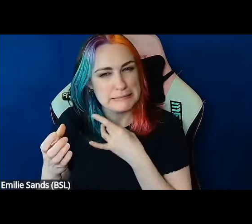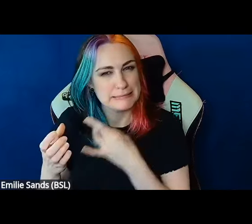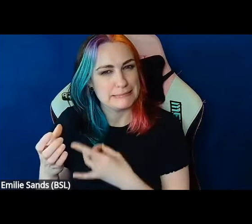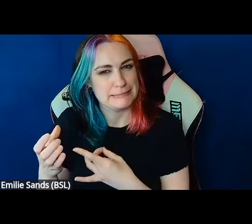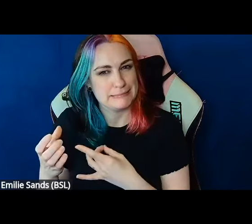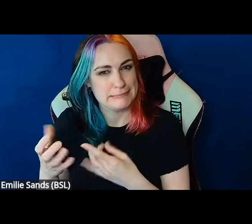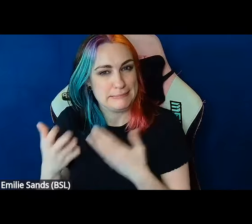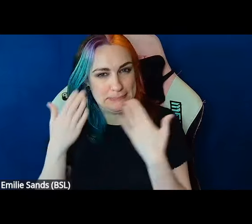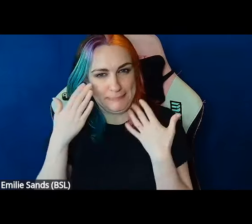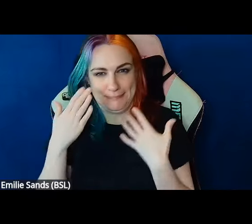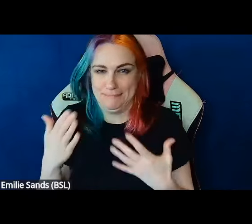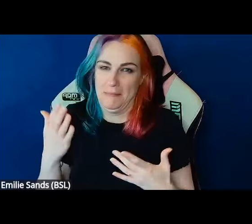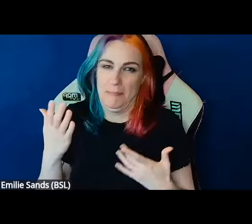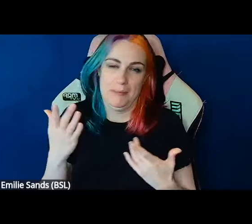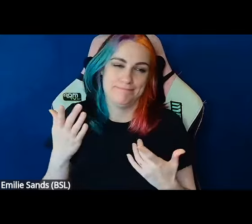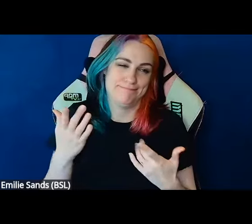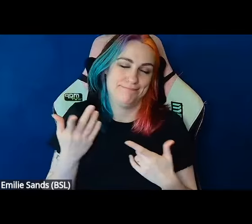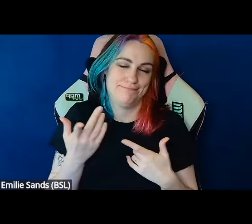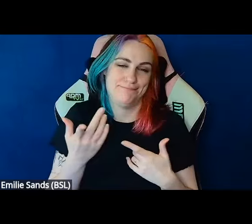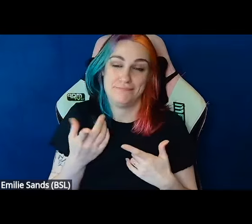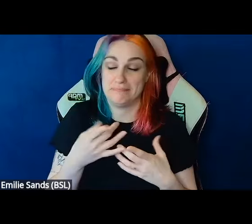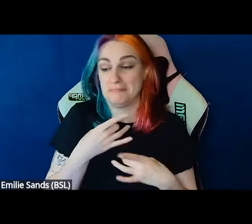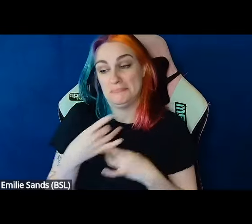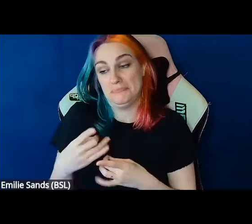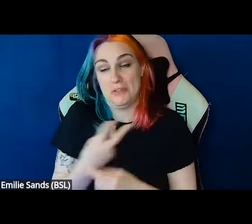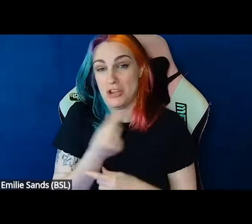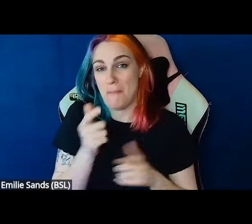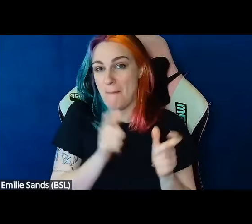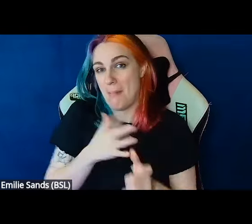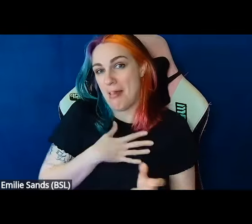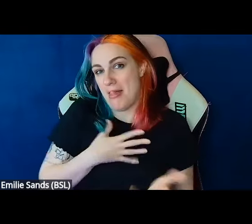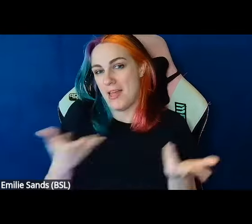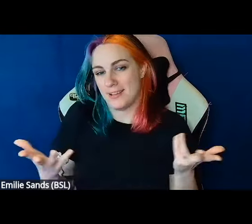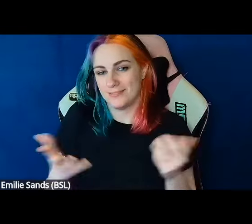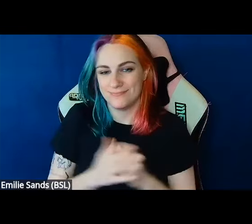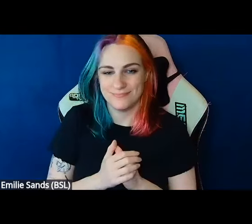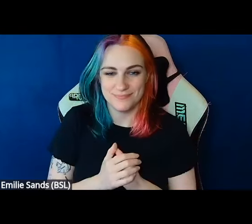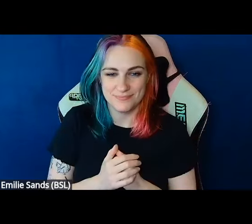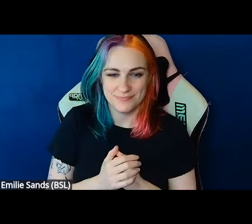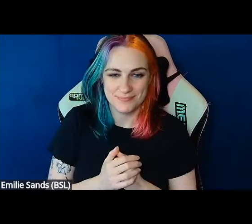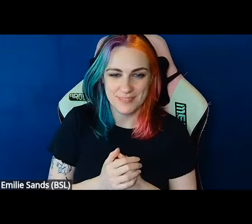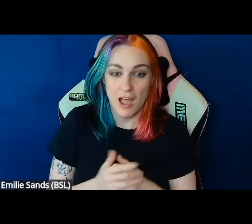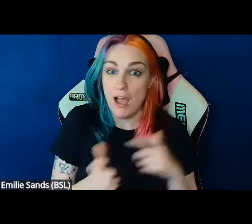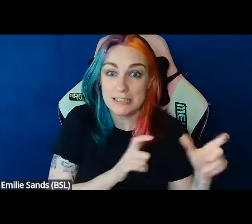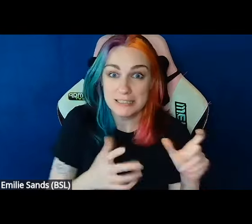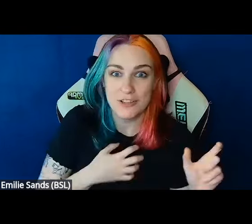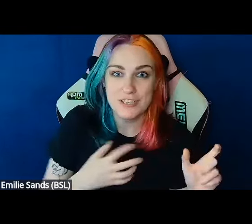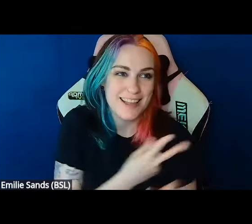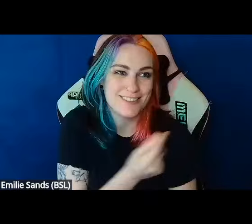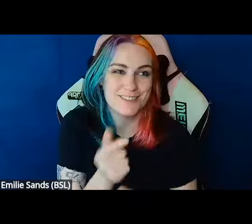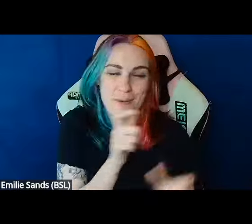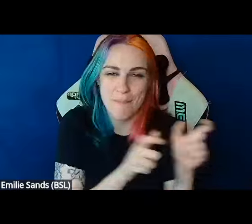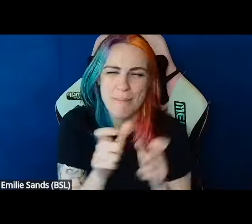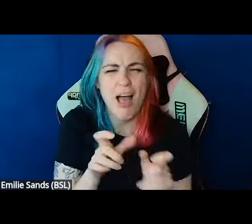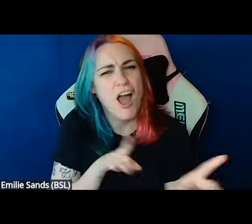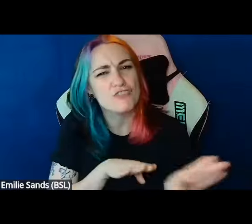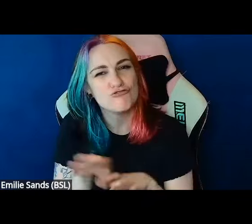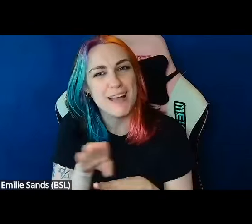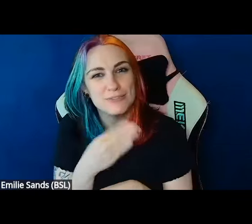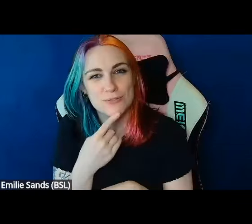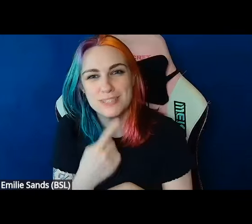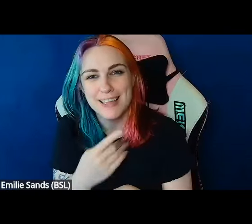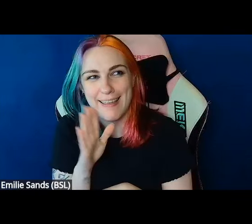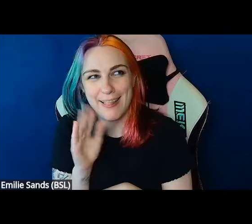types. And you know, I'm sorry, I did still manage to scare people. I tried to whisper. You know, we're doing our best out